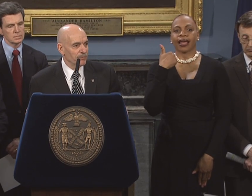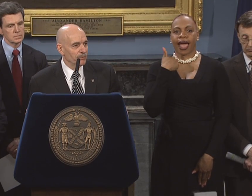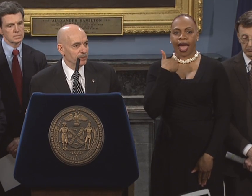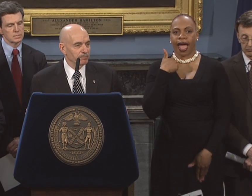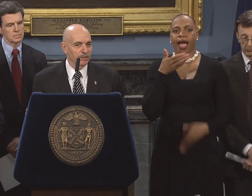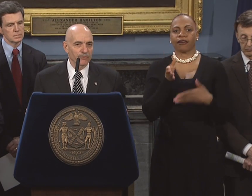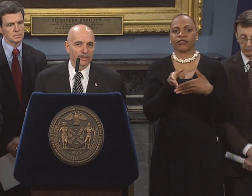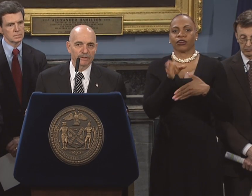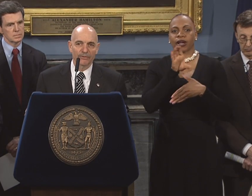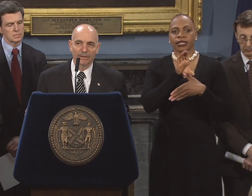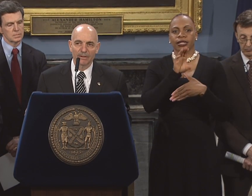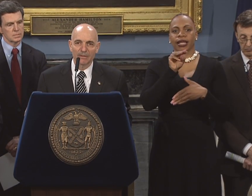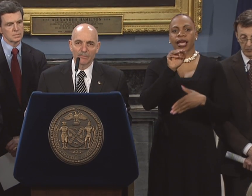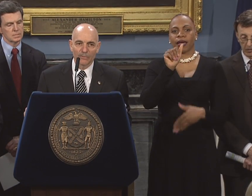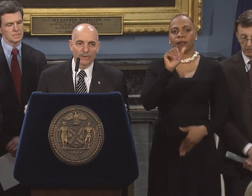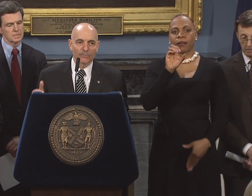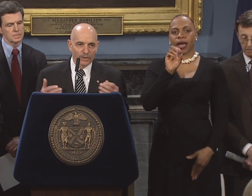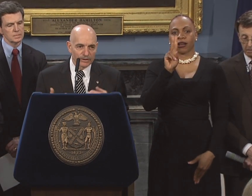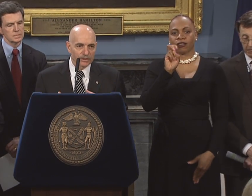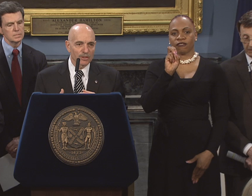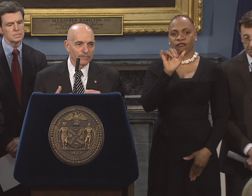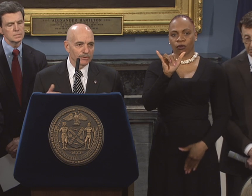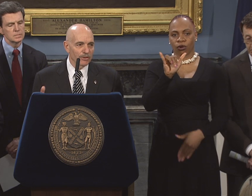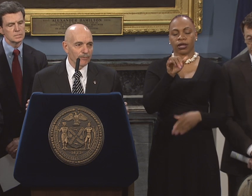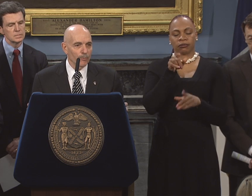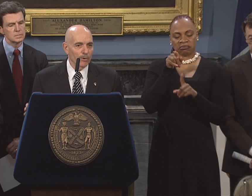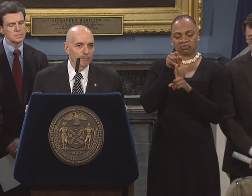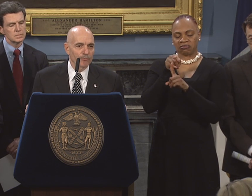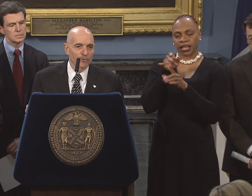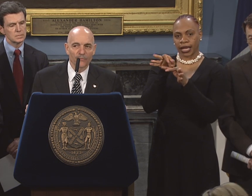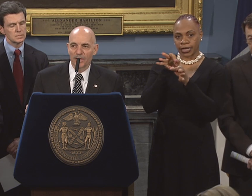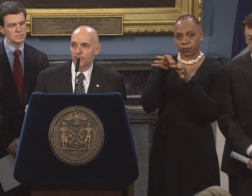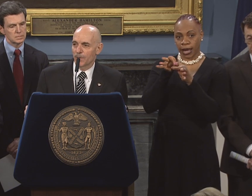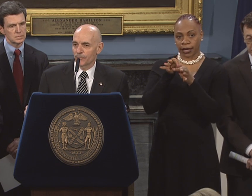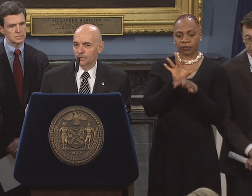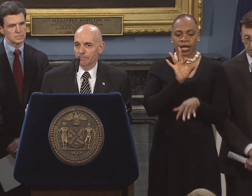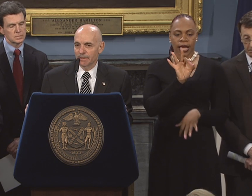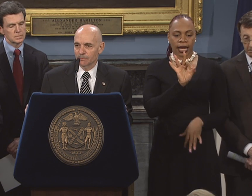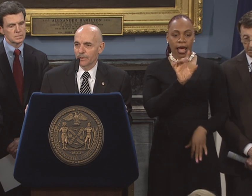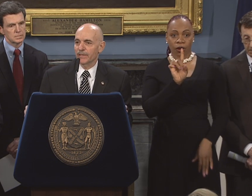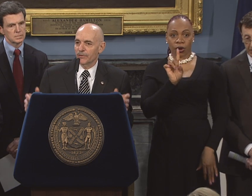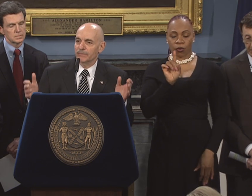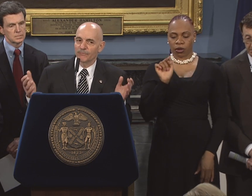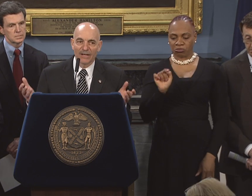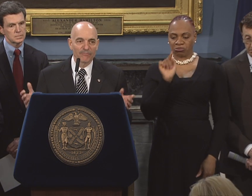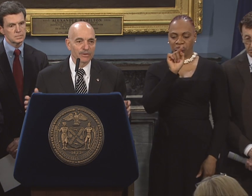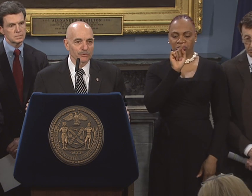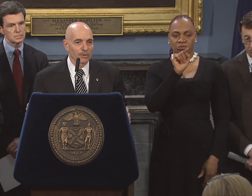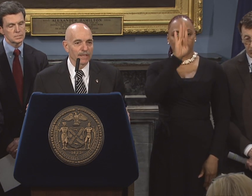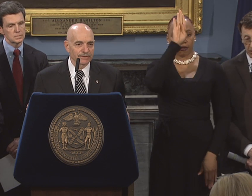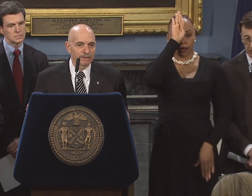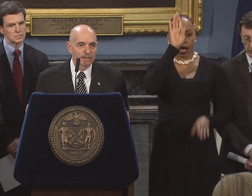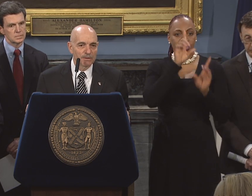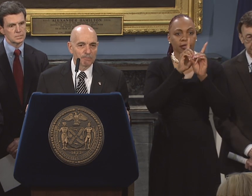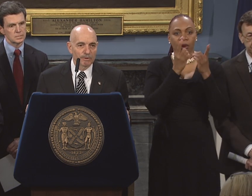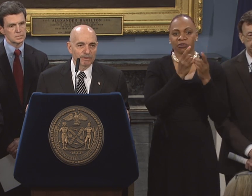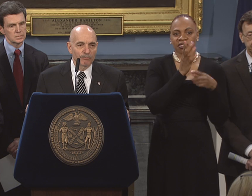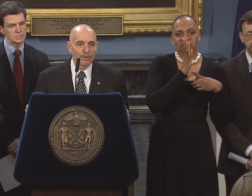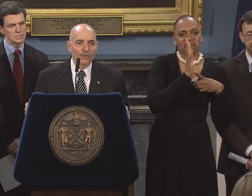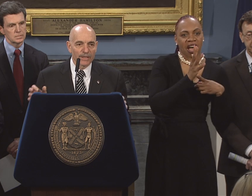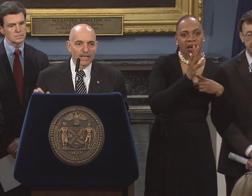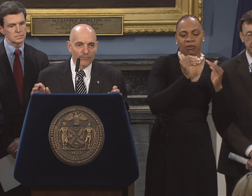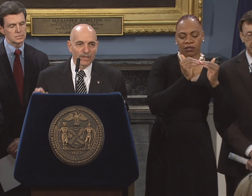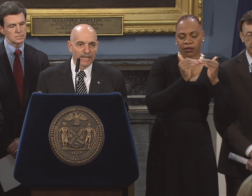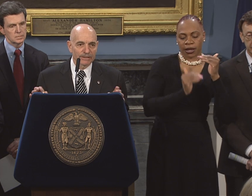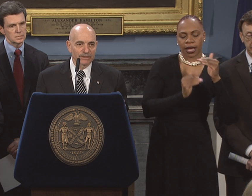Mr. McAvoy explain the criteria. But when it does come into 911 for a fire department response, we're there in 5 minutes or less. But